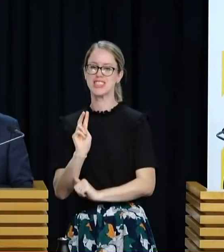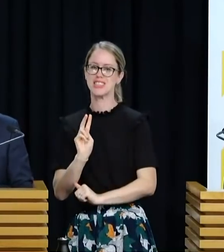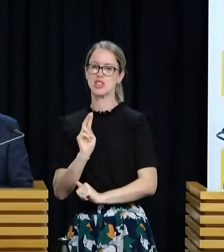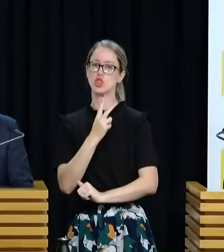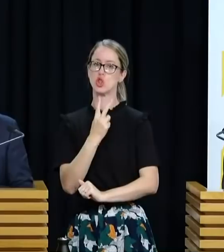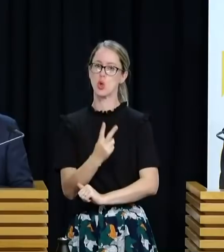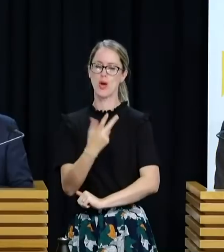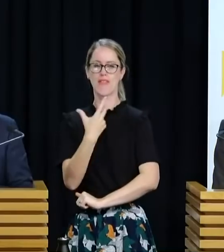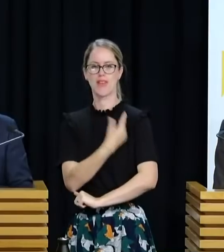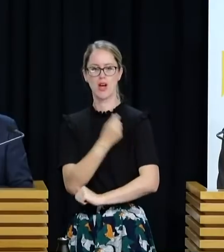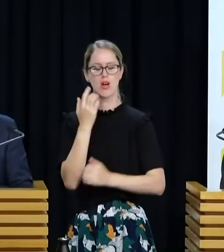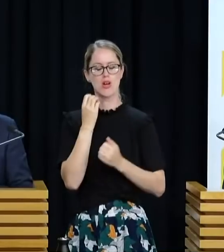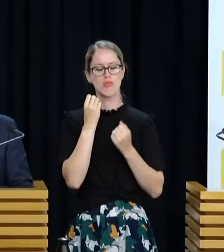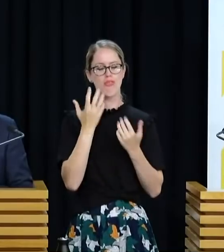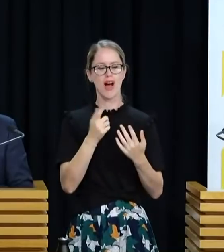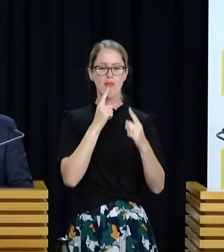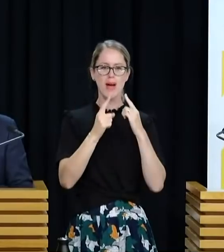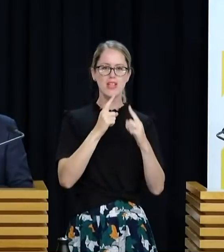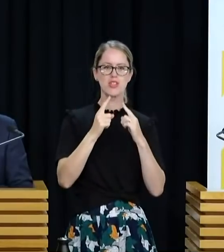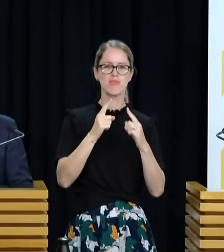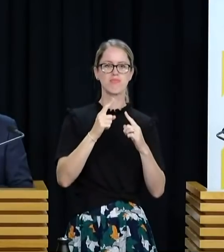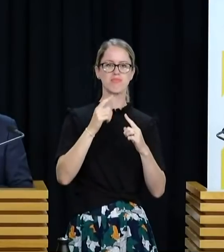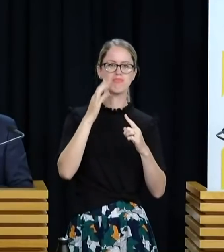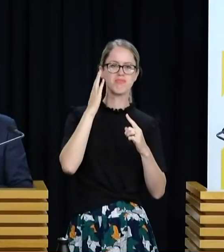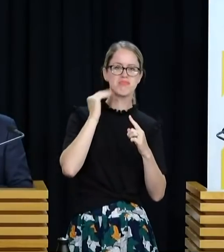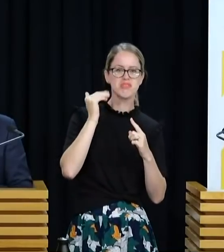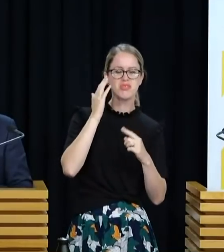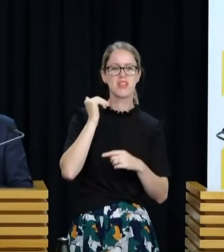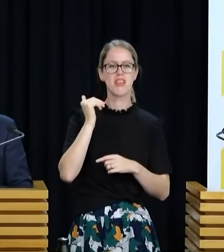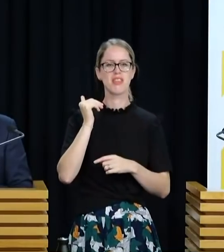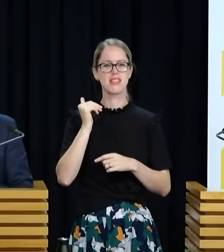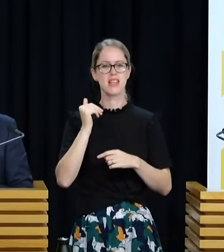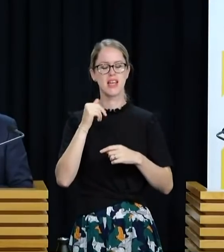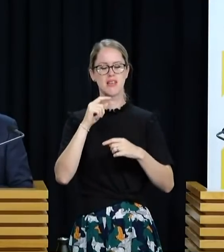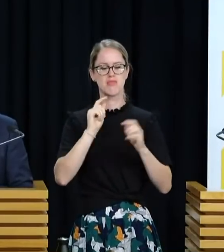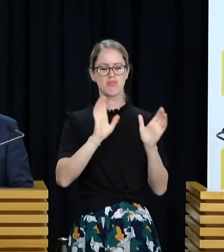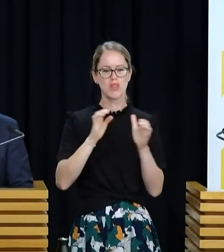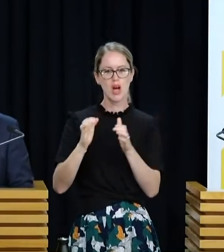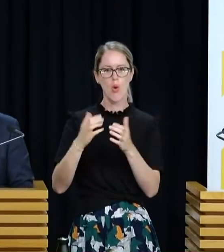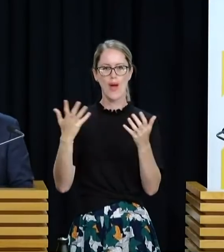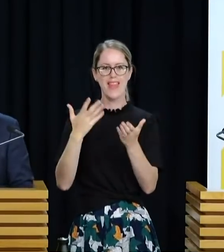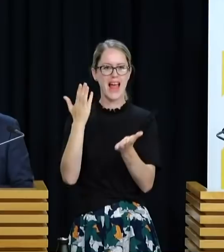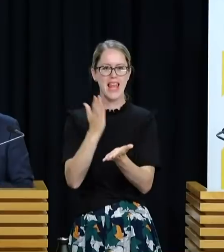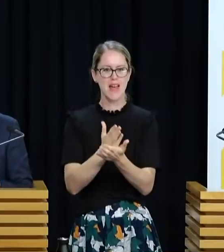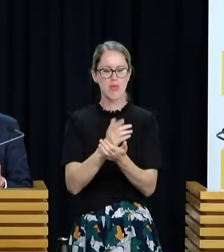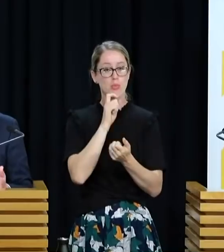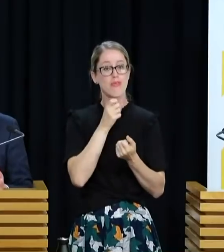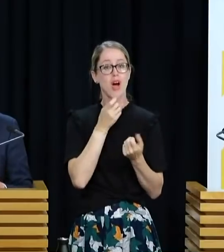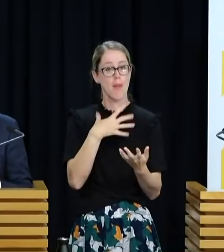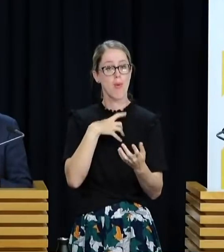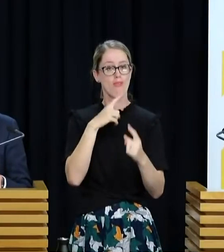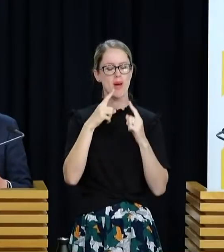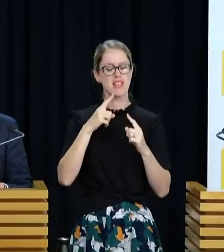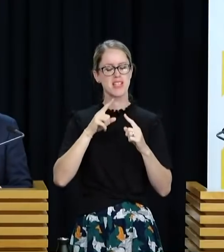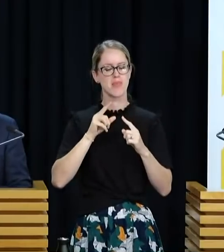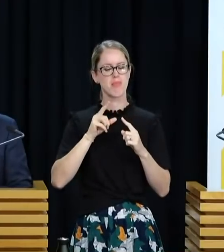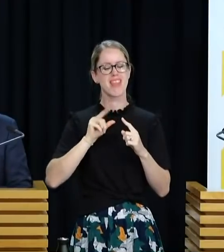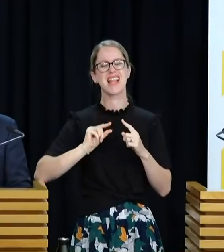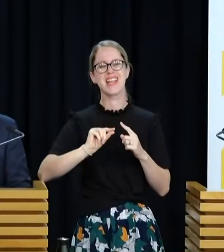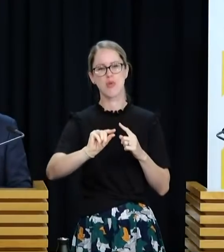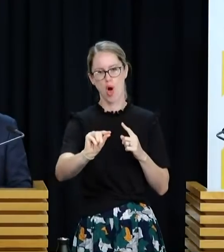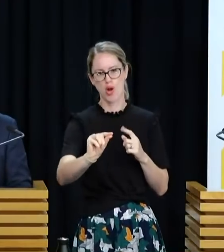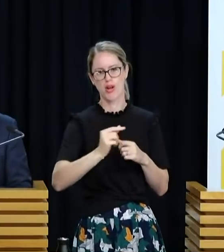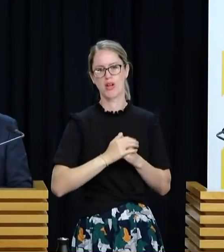dose, provide a demographic breakdown as well, so people can see by ethnicity and so on, geography. We'll be able to provide that more detailed